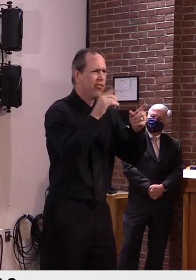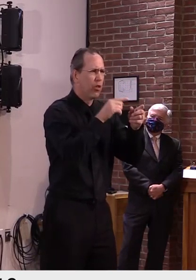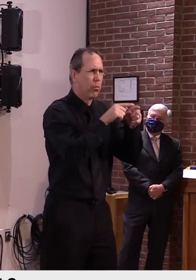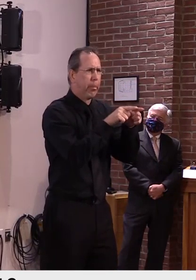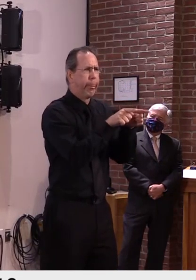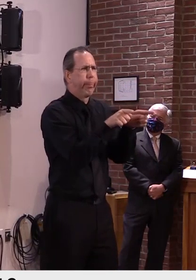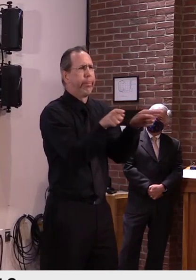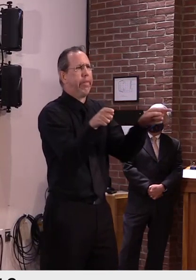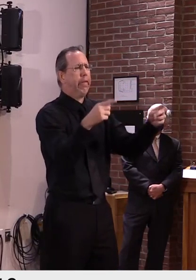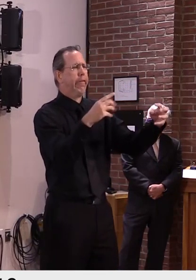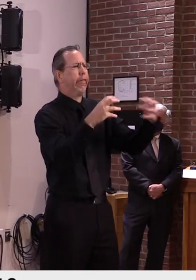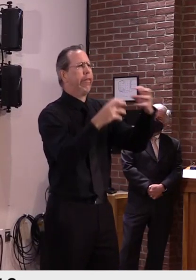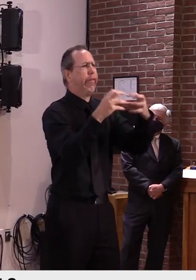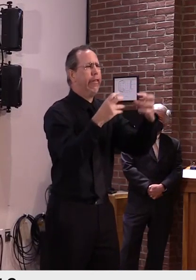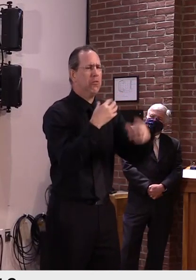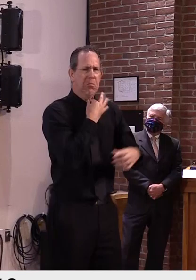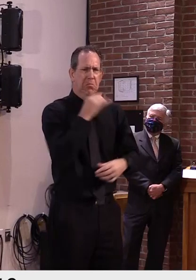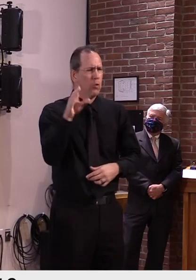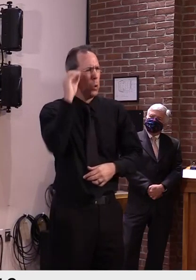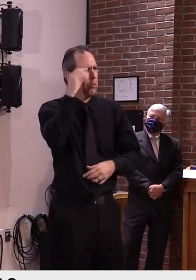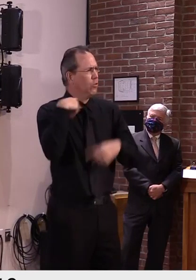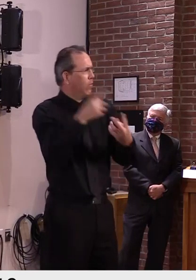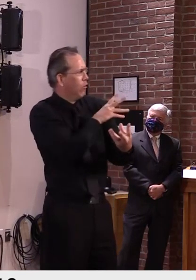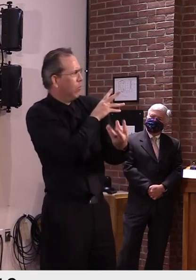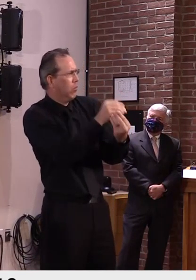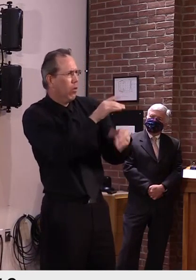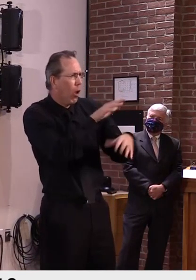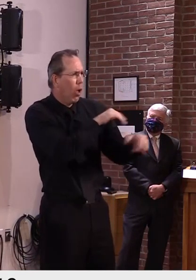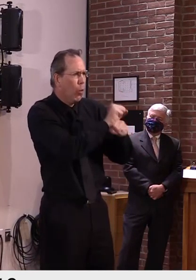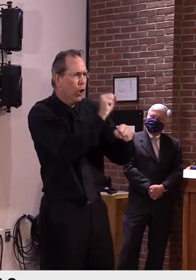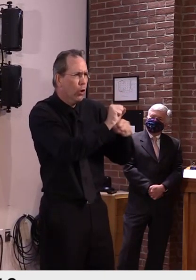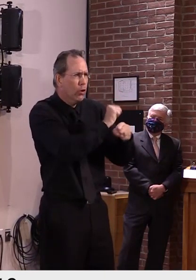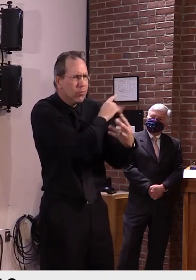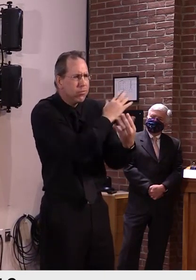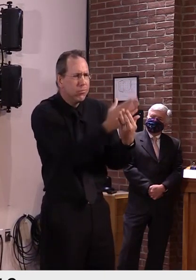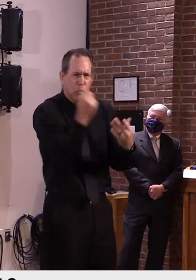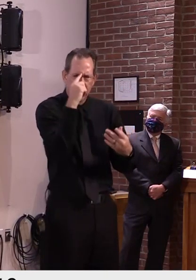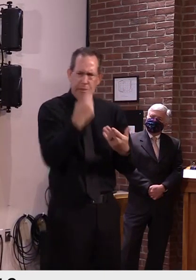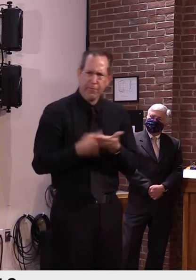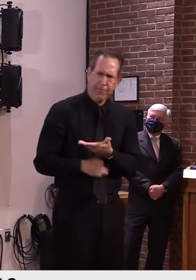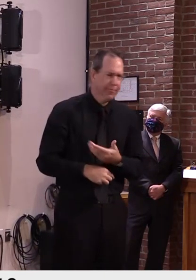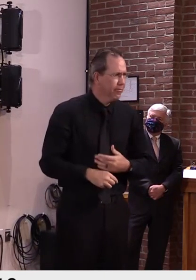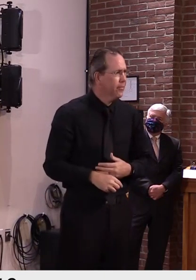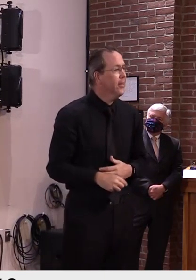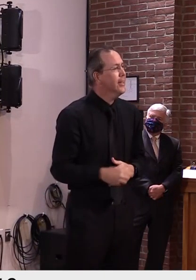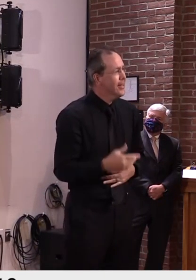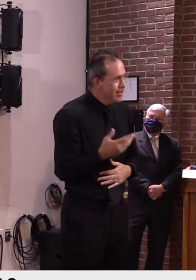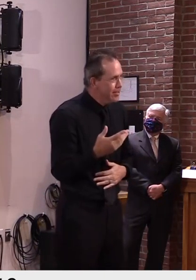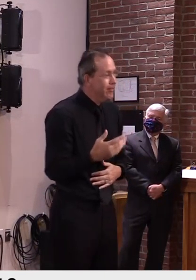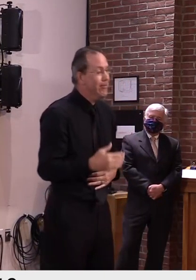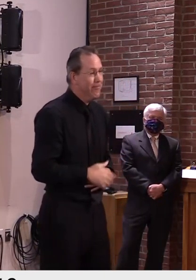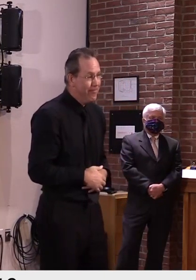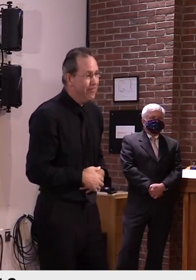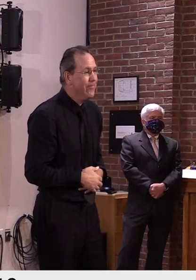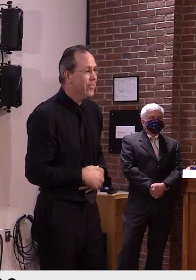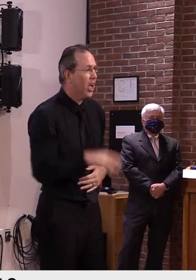in so many different respects, whether it's individually or with the legislature, going to a remote